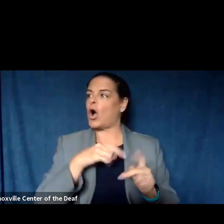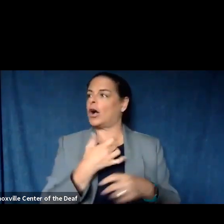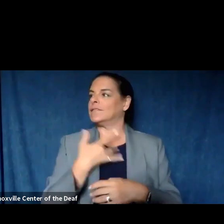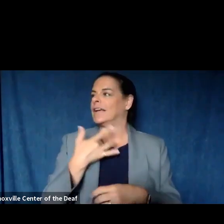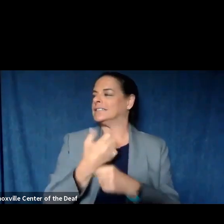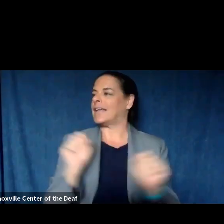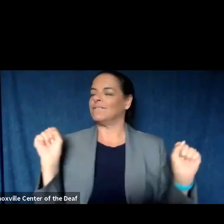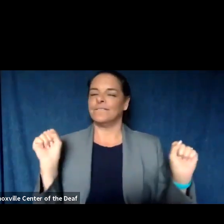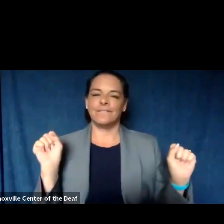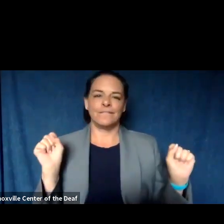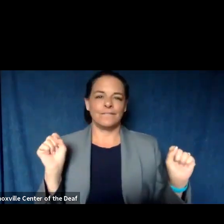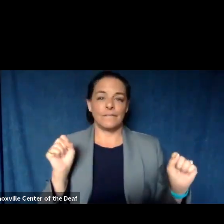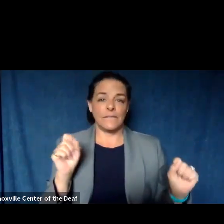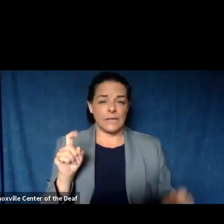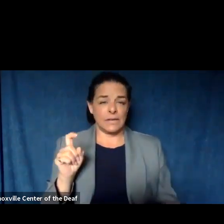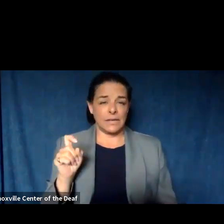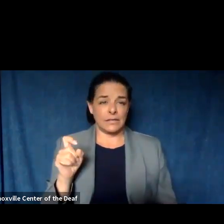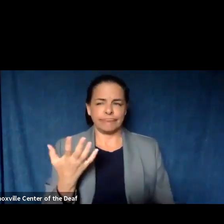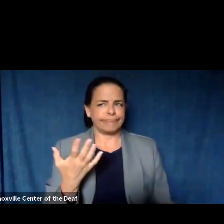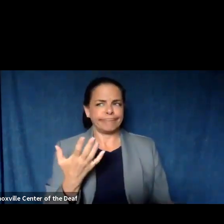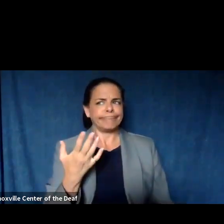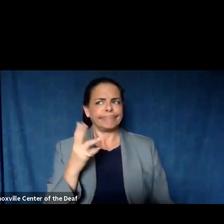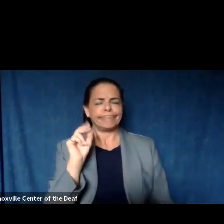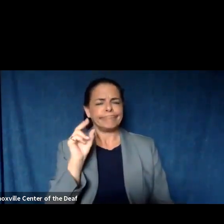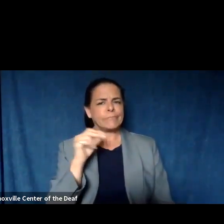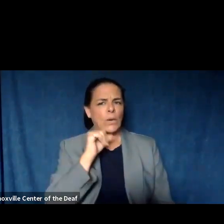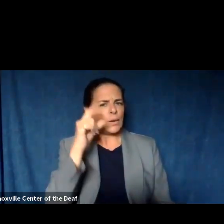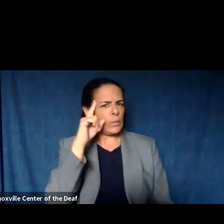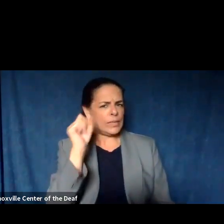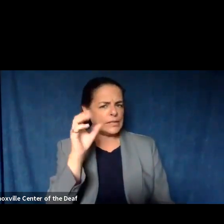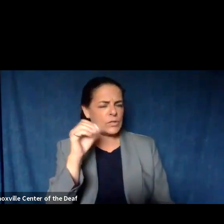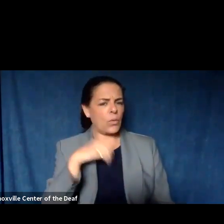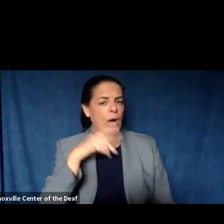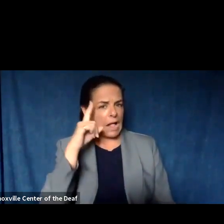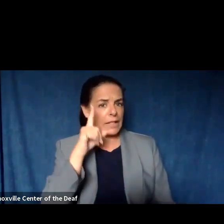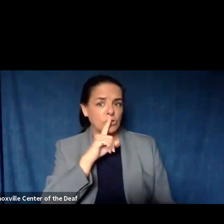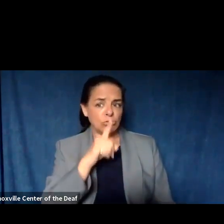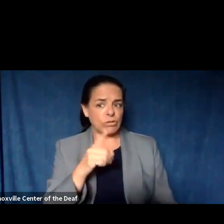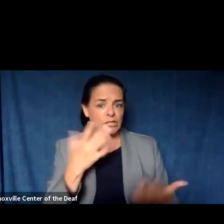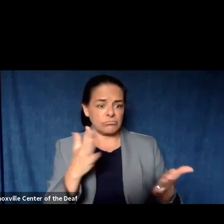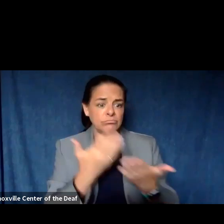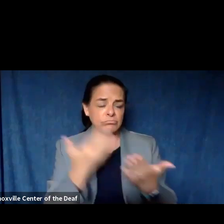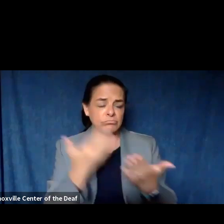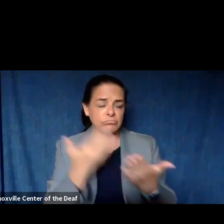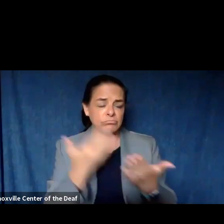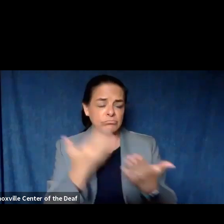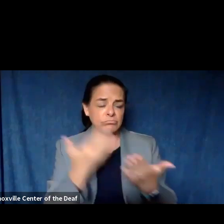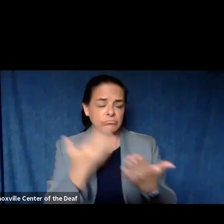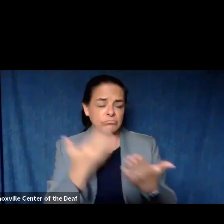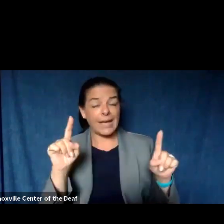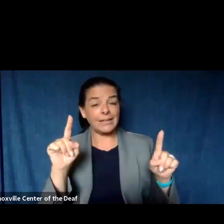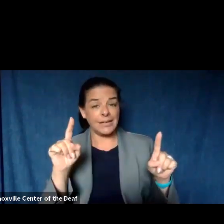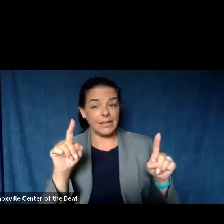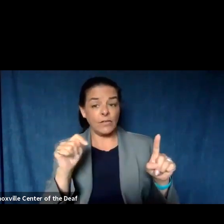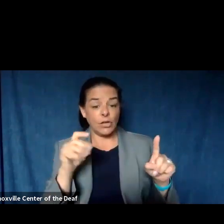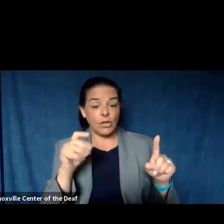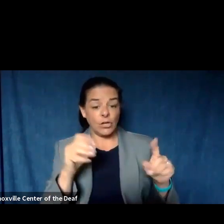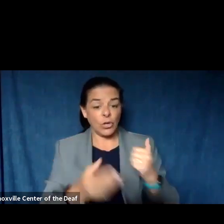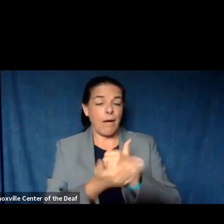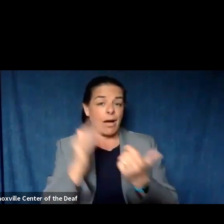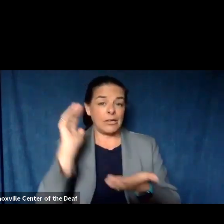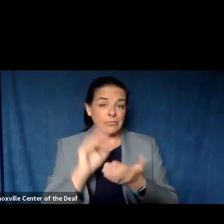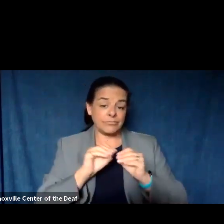Well, I don't think so. I think that they really have been proven to be effective in helping to limit the transmission of